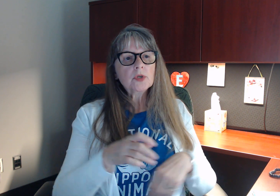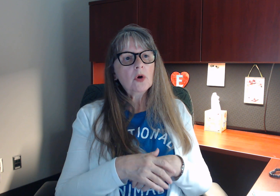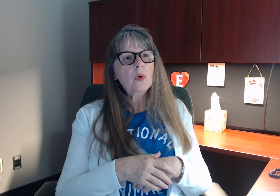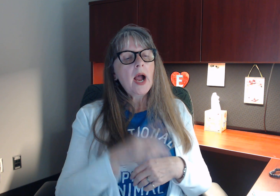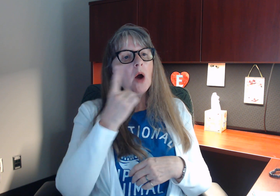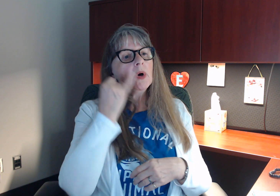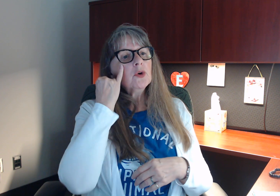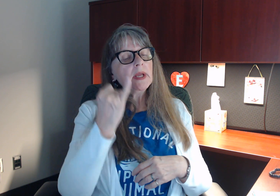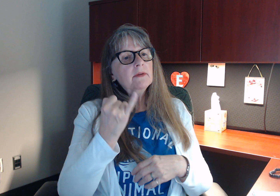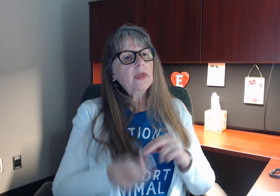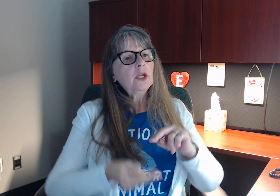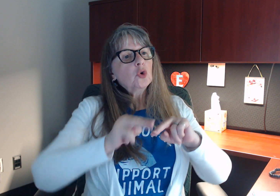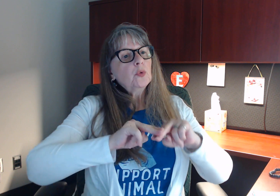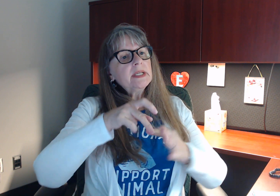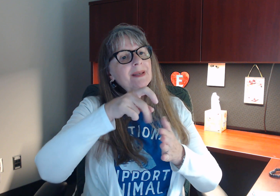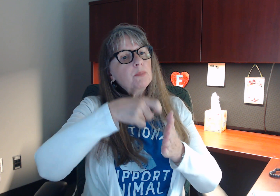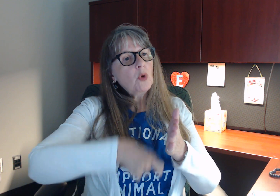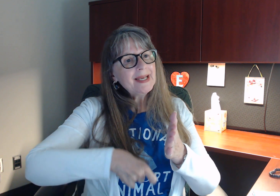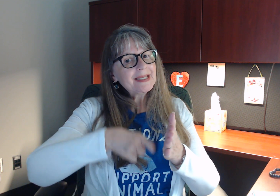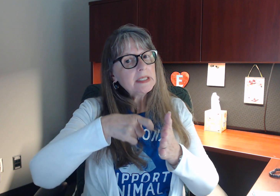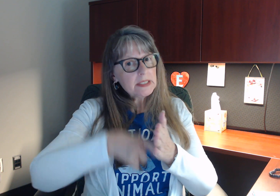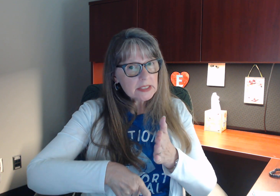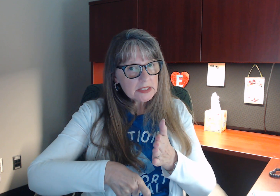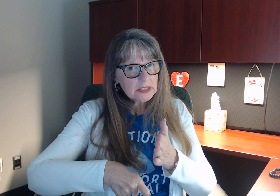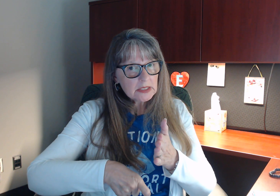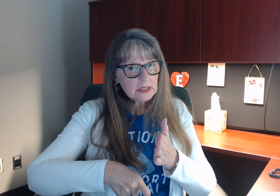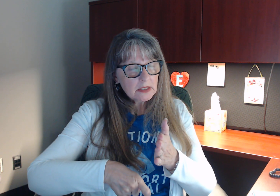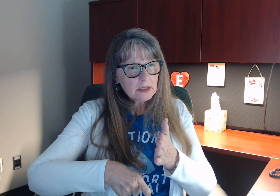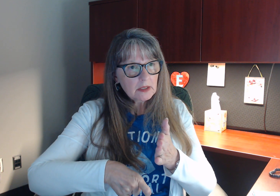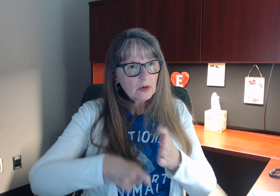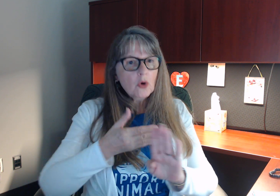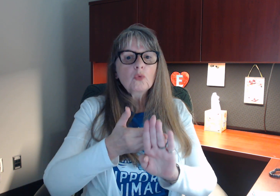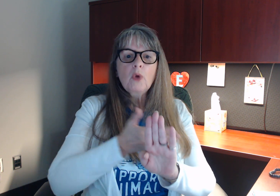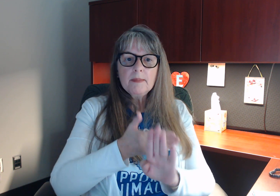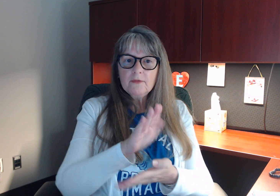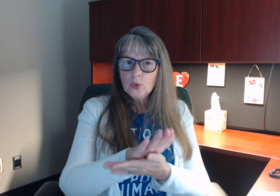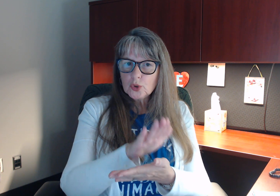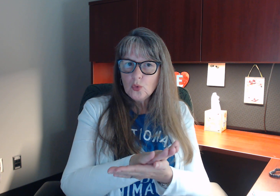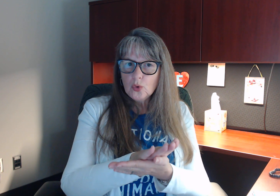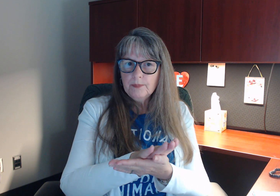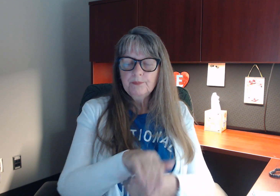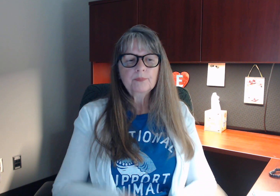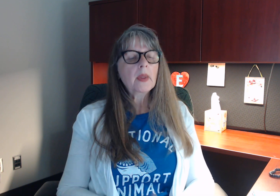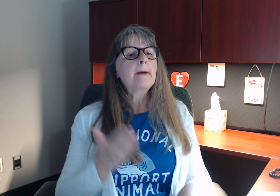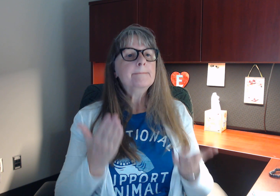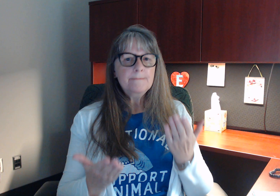So I wonder if they increase the prices right before school.